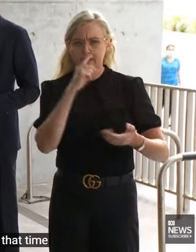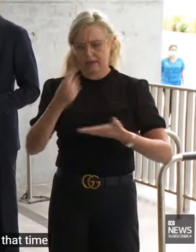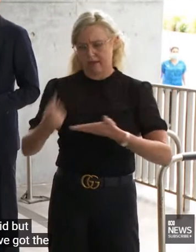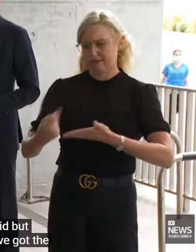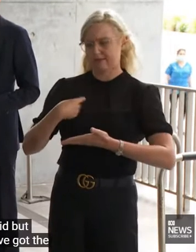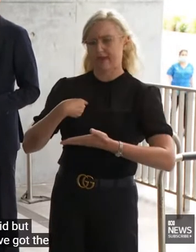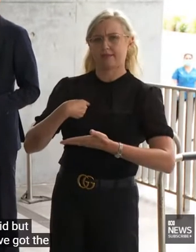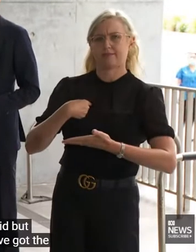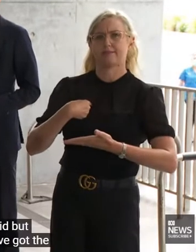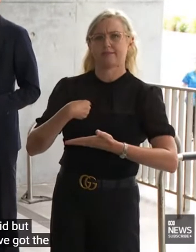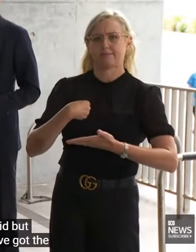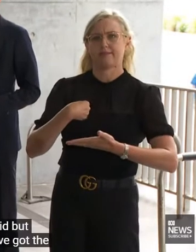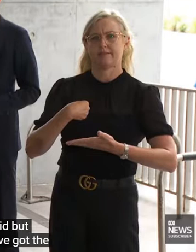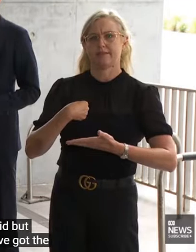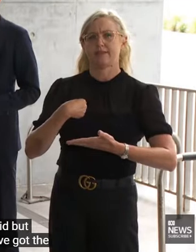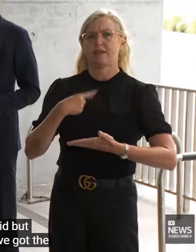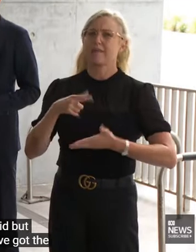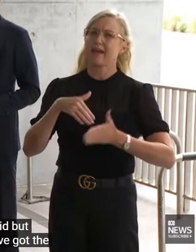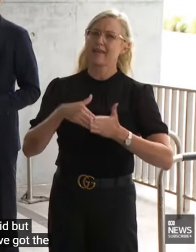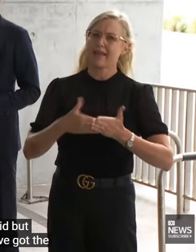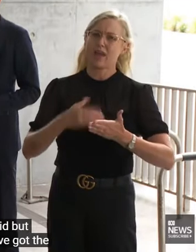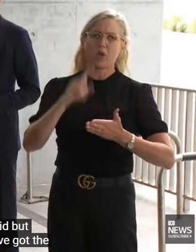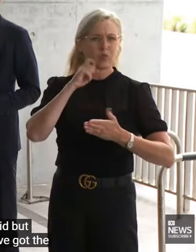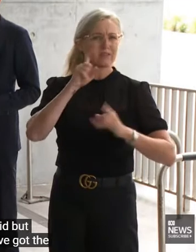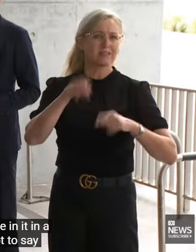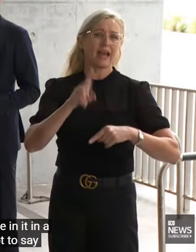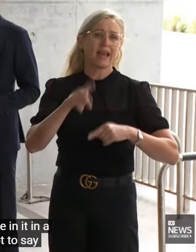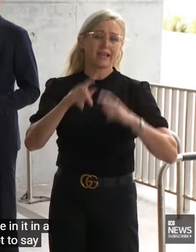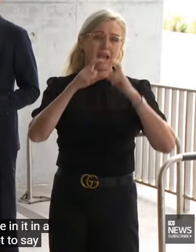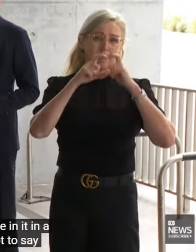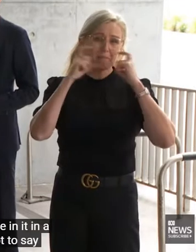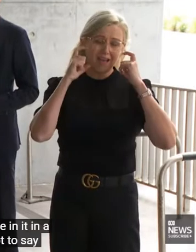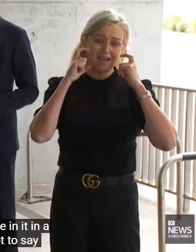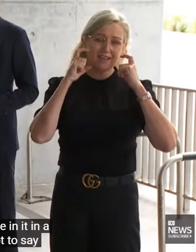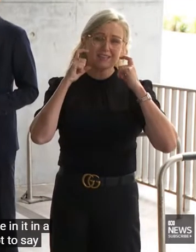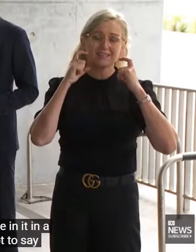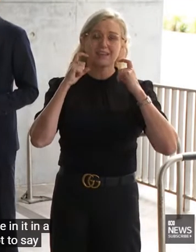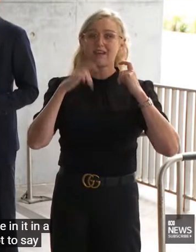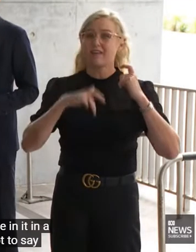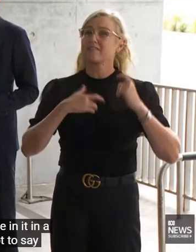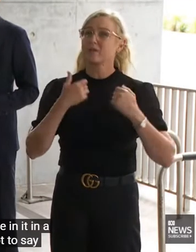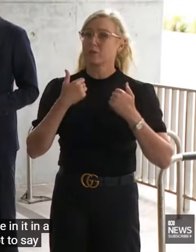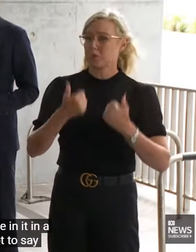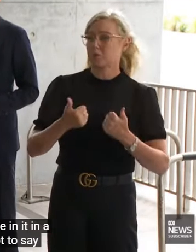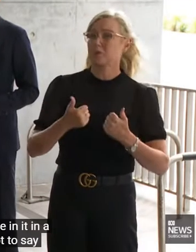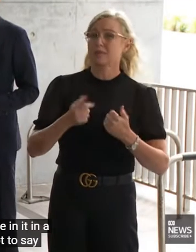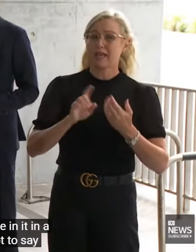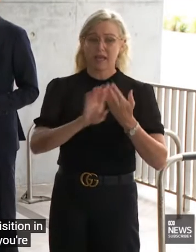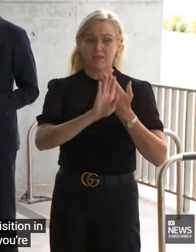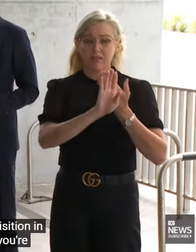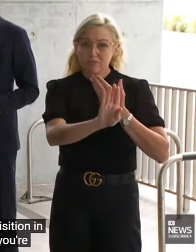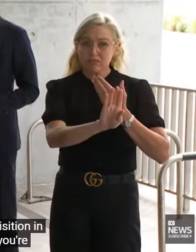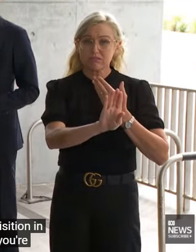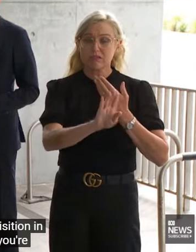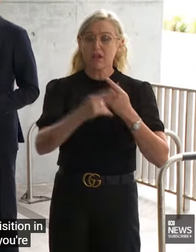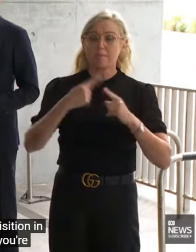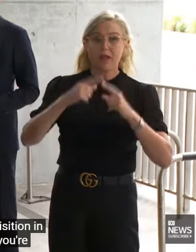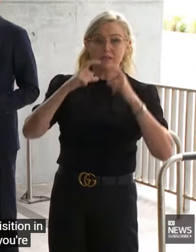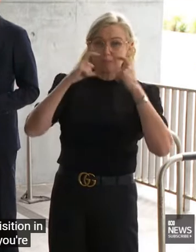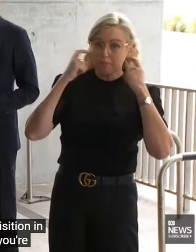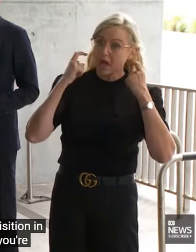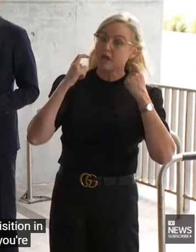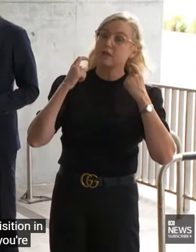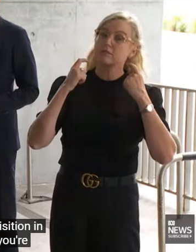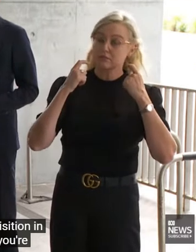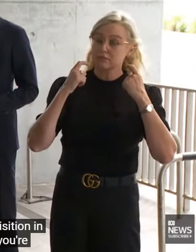on everyone in a retail setting, I've got to say that the risk of acquisition in a retail setting, if you're maintaining that social distancing, keeping those masks